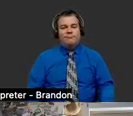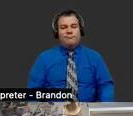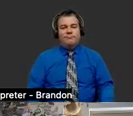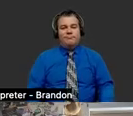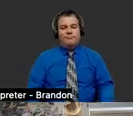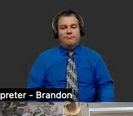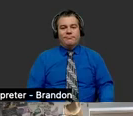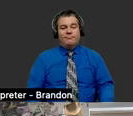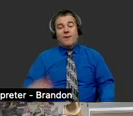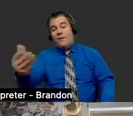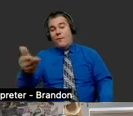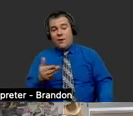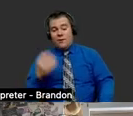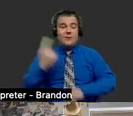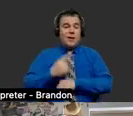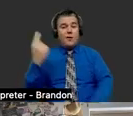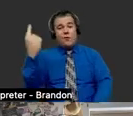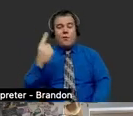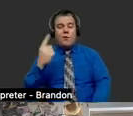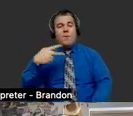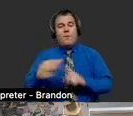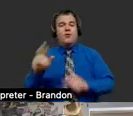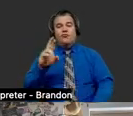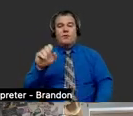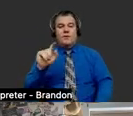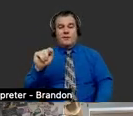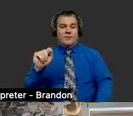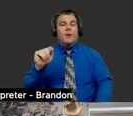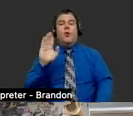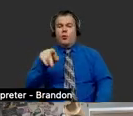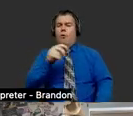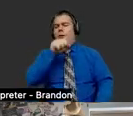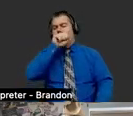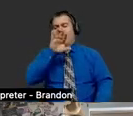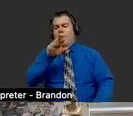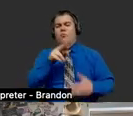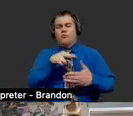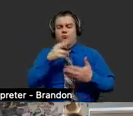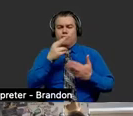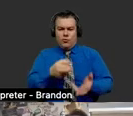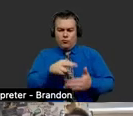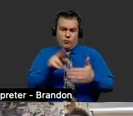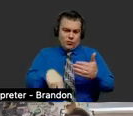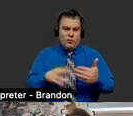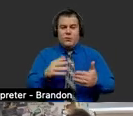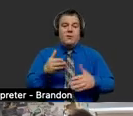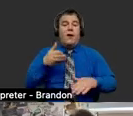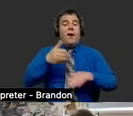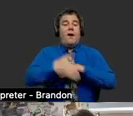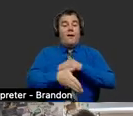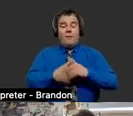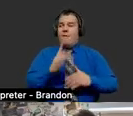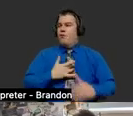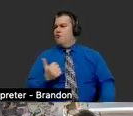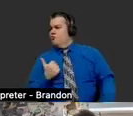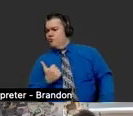Welcome to day 1 of your Plexus Reset. You are going to love your results and your post-reset self. To ensure you get the